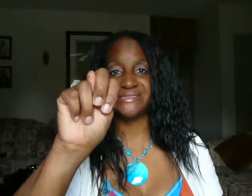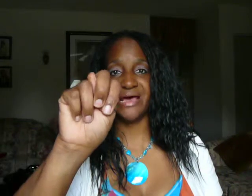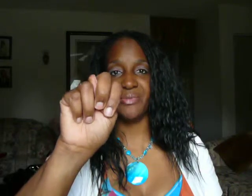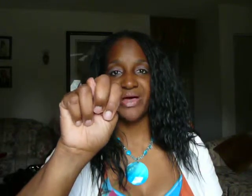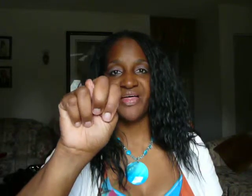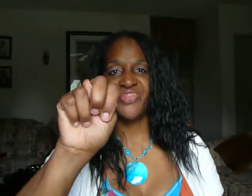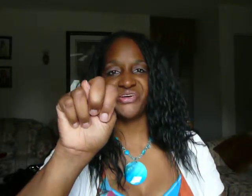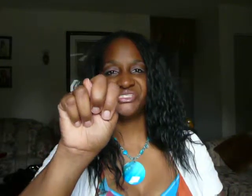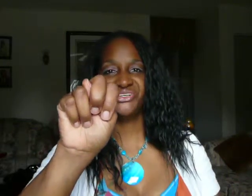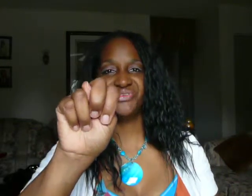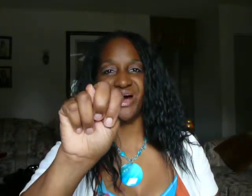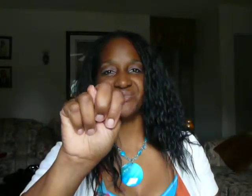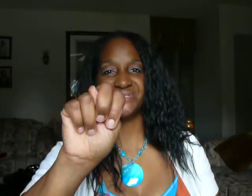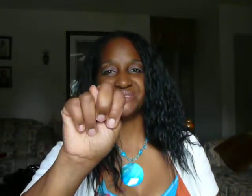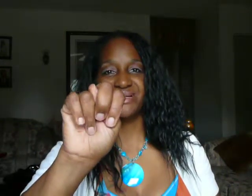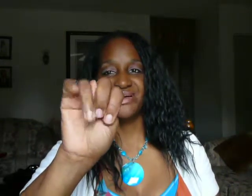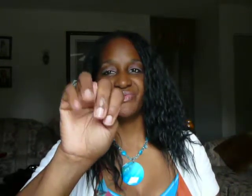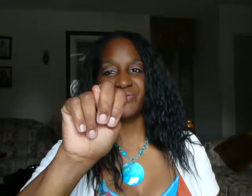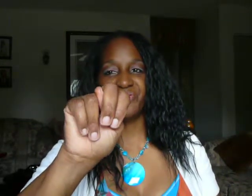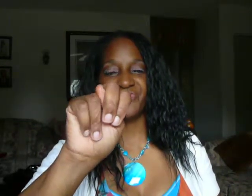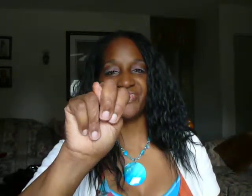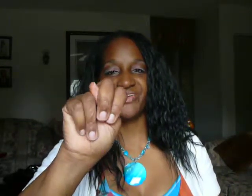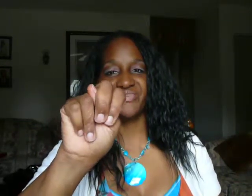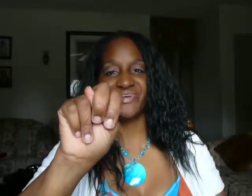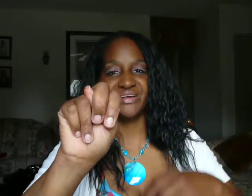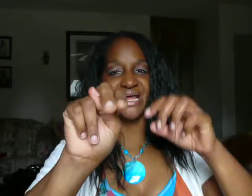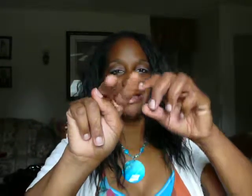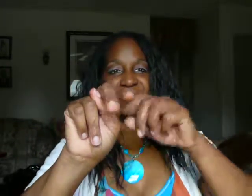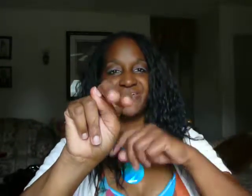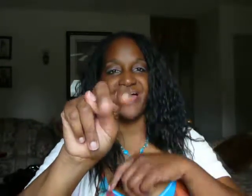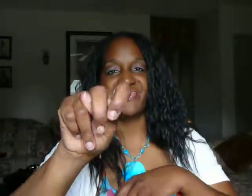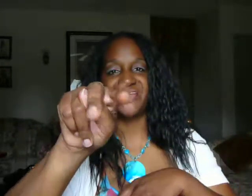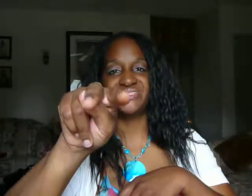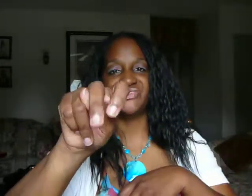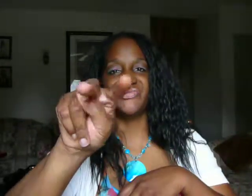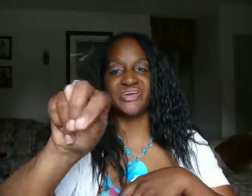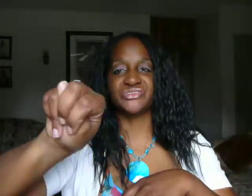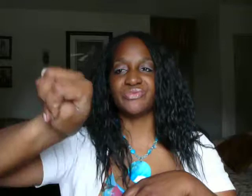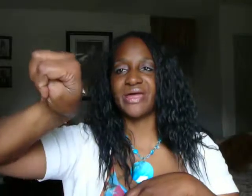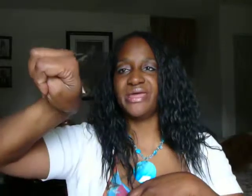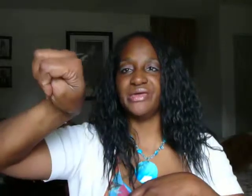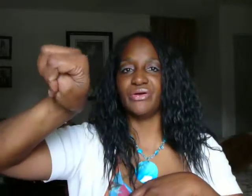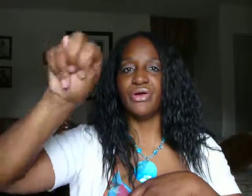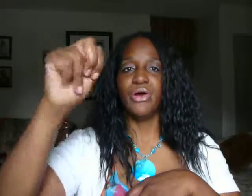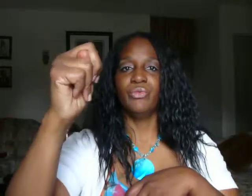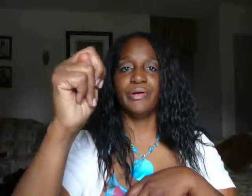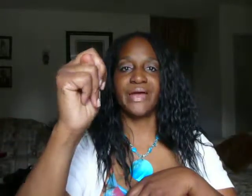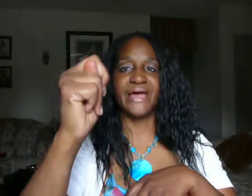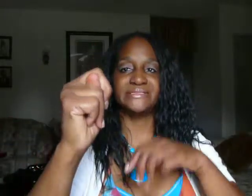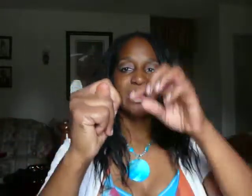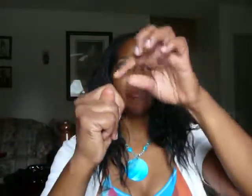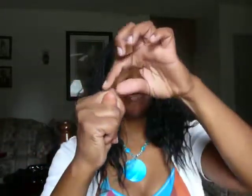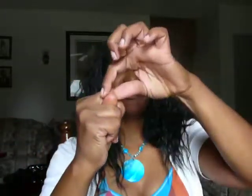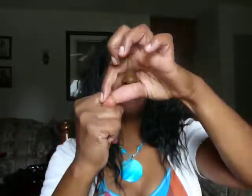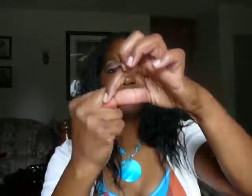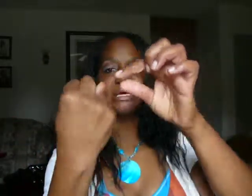except there's 2 humps. We will put that third finger down, and we've got these 2 fingers right here, whereas my thumb peeks